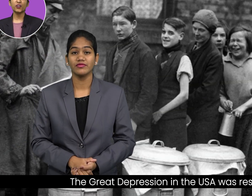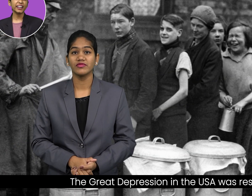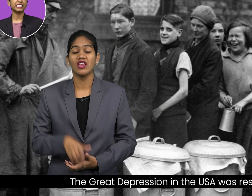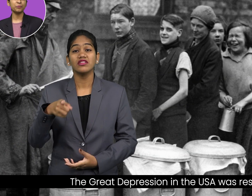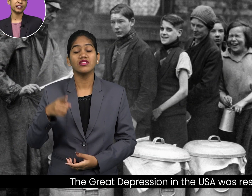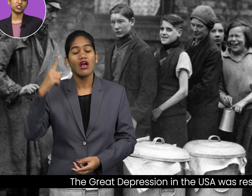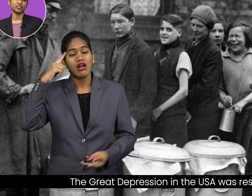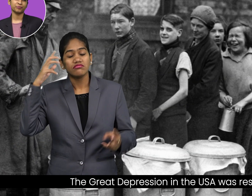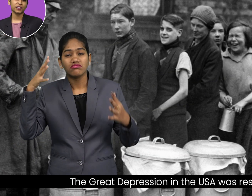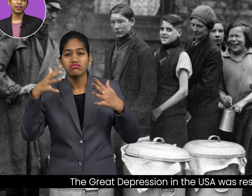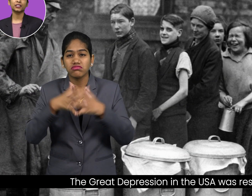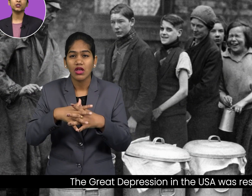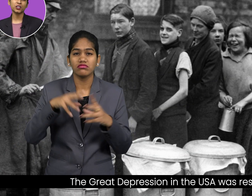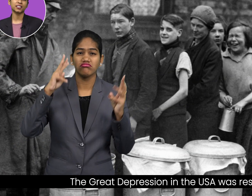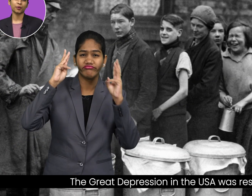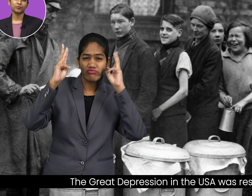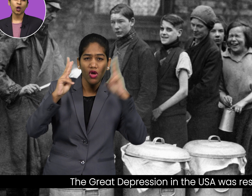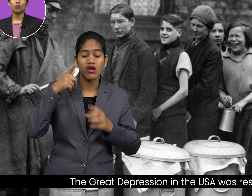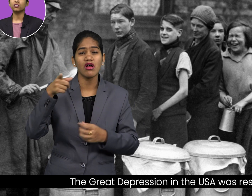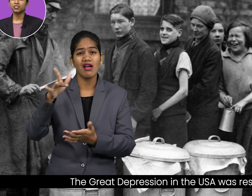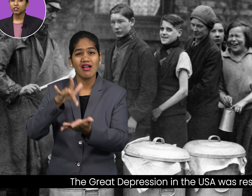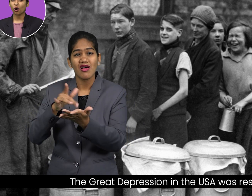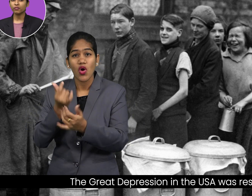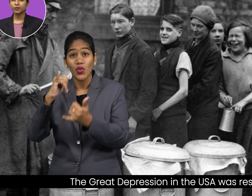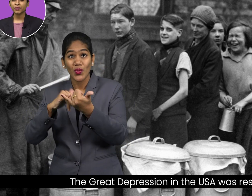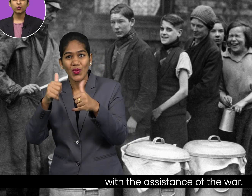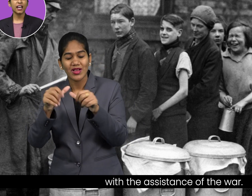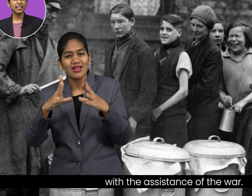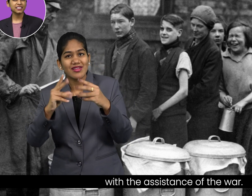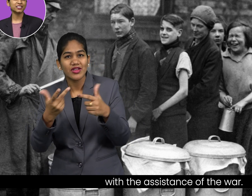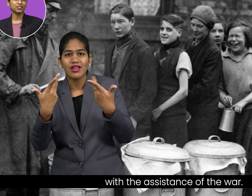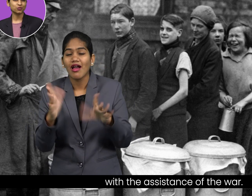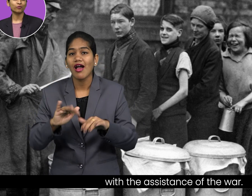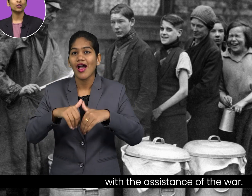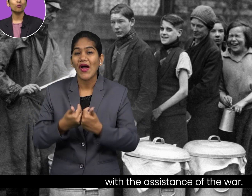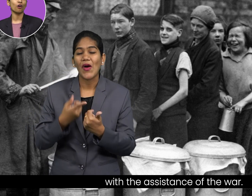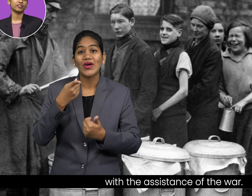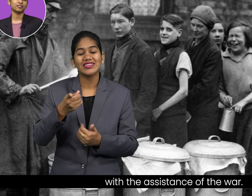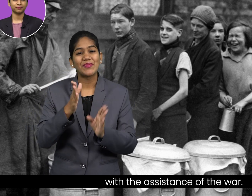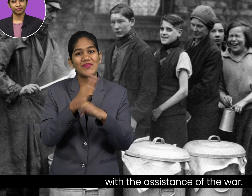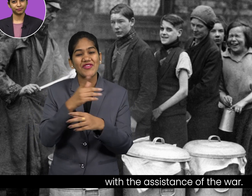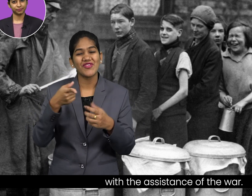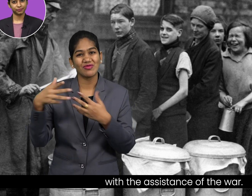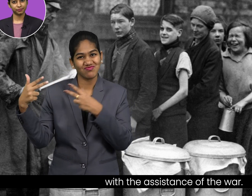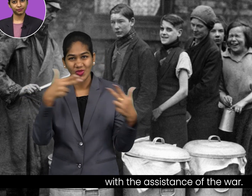The Great Depression in the USA was resolved with the assistance of the war.